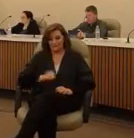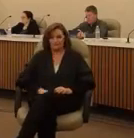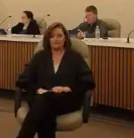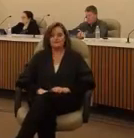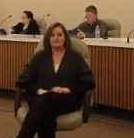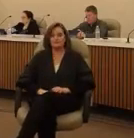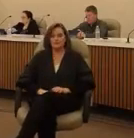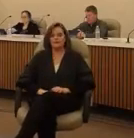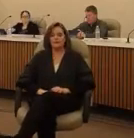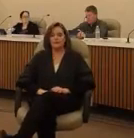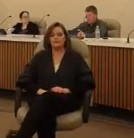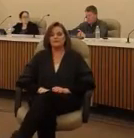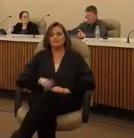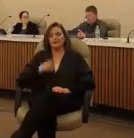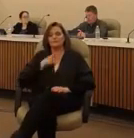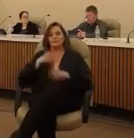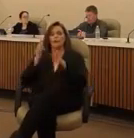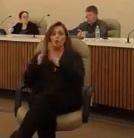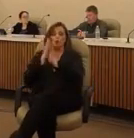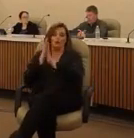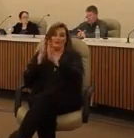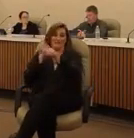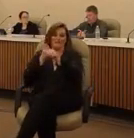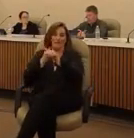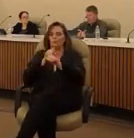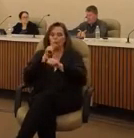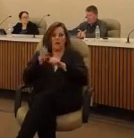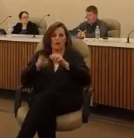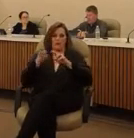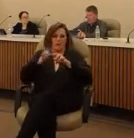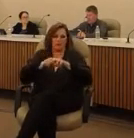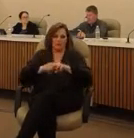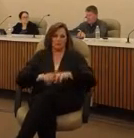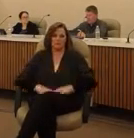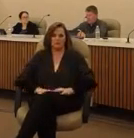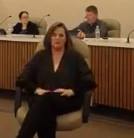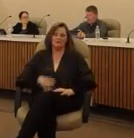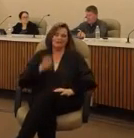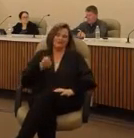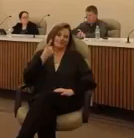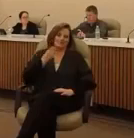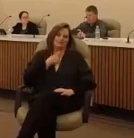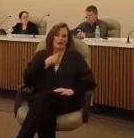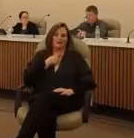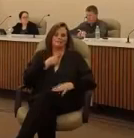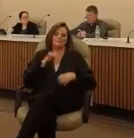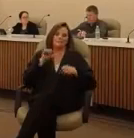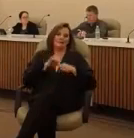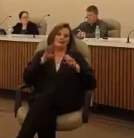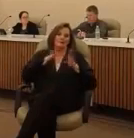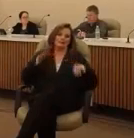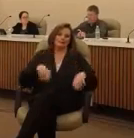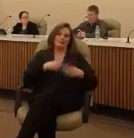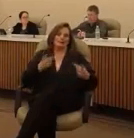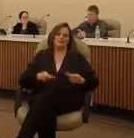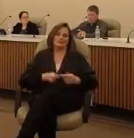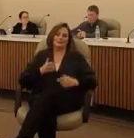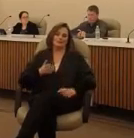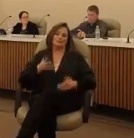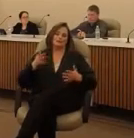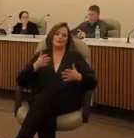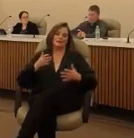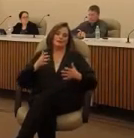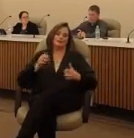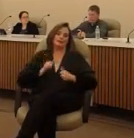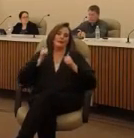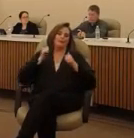And that the traffic will not be increased as gas stations are primarily patronized by pass-through traffic. Again, when you're talking about traffic,